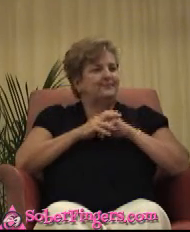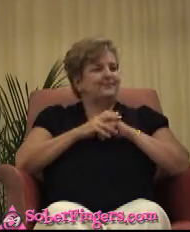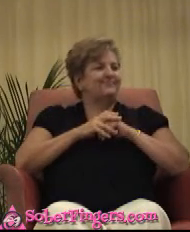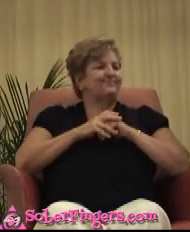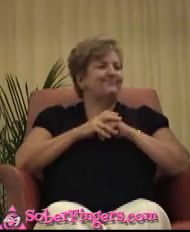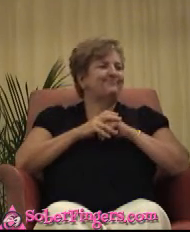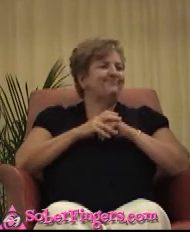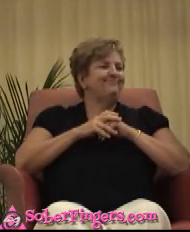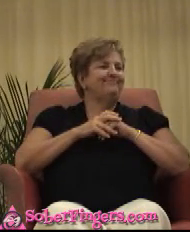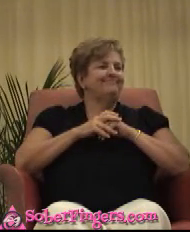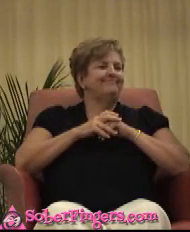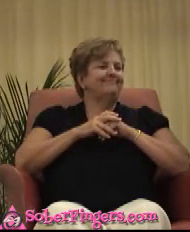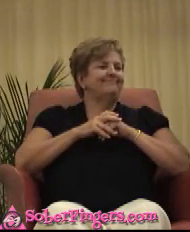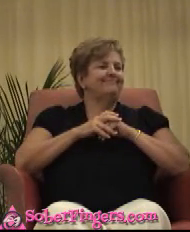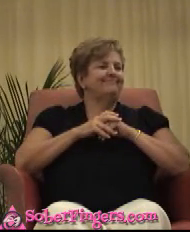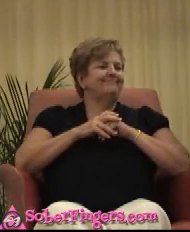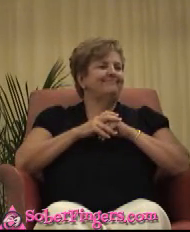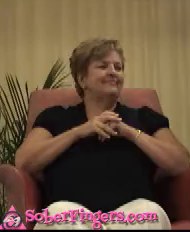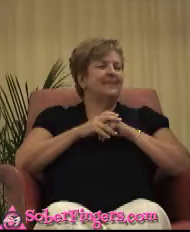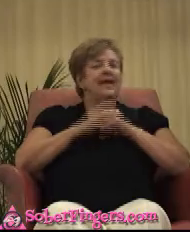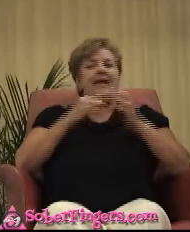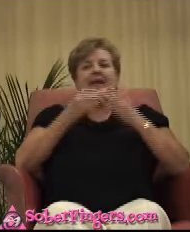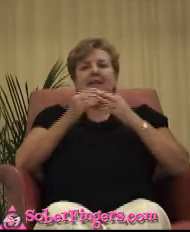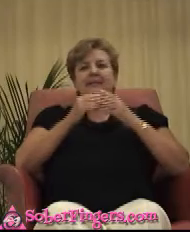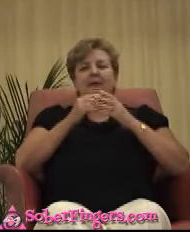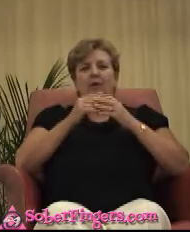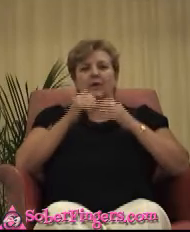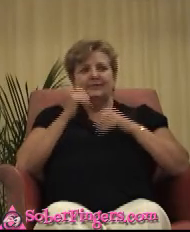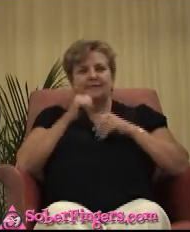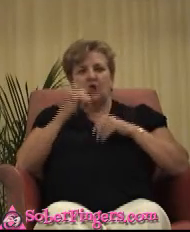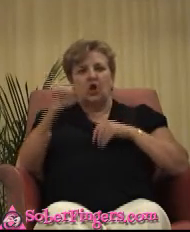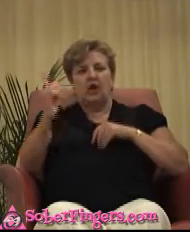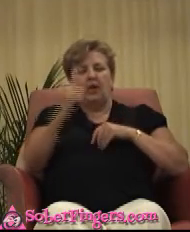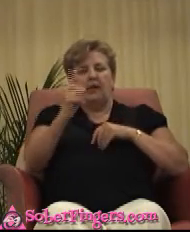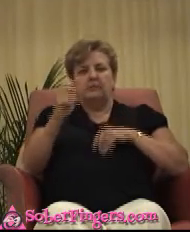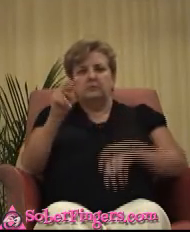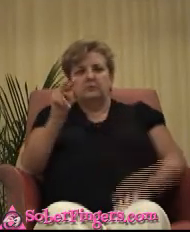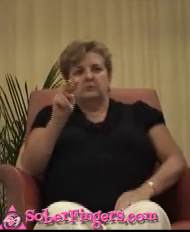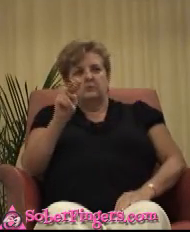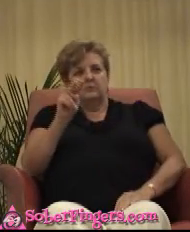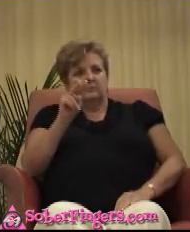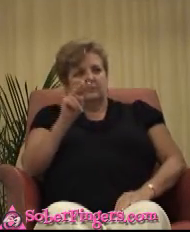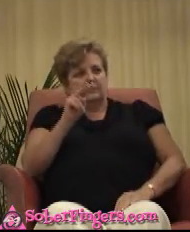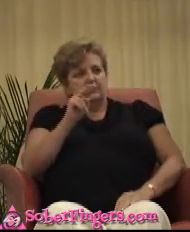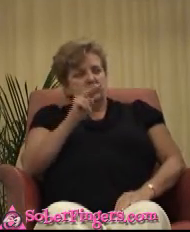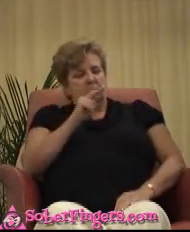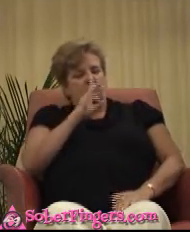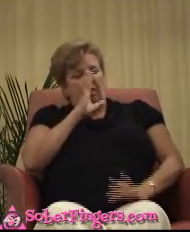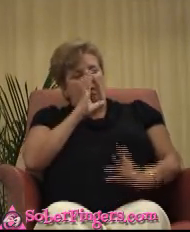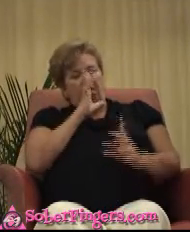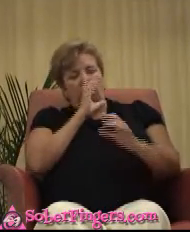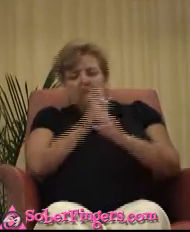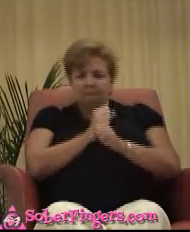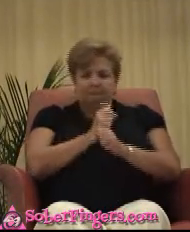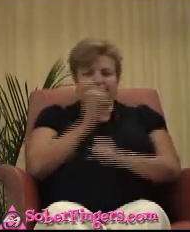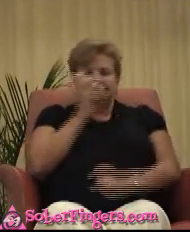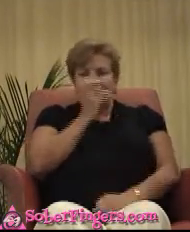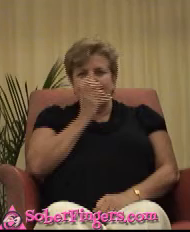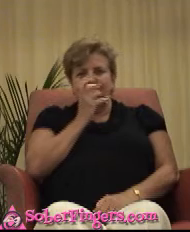Anyway, I was watching her walk in, and I was really getting an eyeful. And I had a naive thought at the time that didn't strike me as an naive